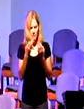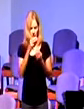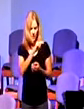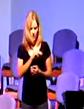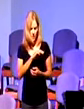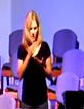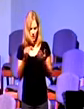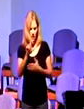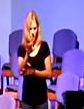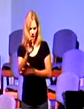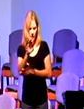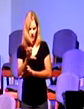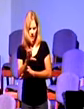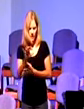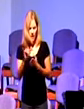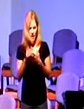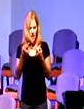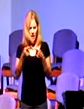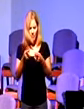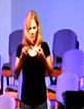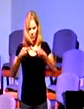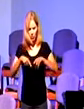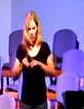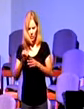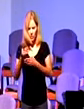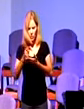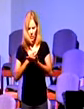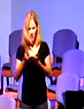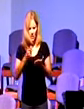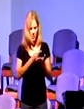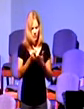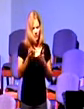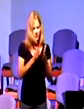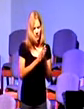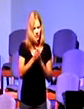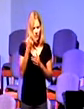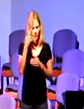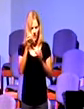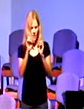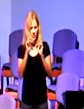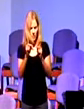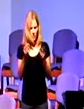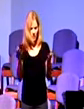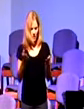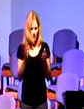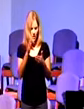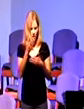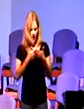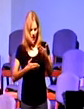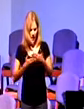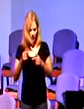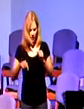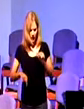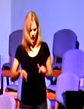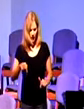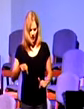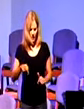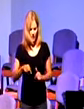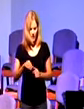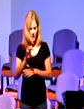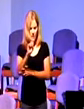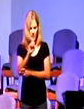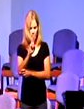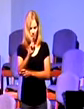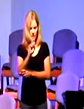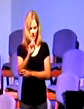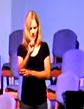here at LFC that happen throughout the week. And this week, we look forward to the opportunity to be your hands and your feet during Sussex